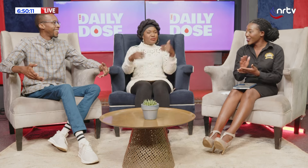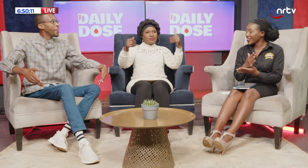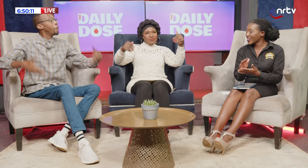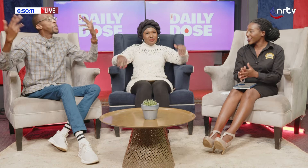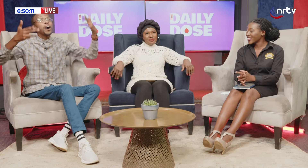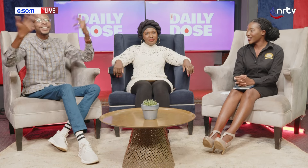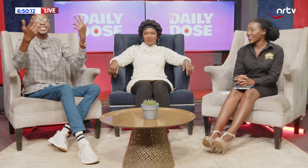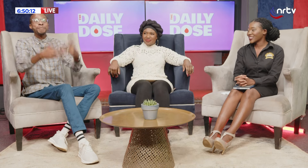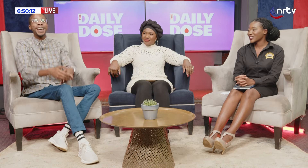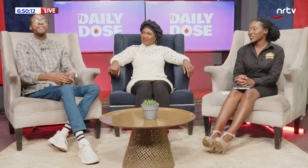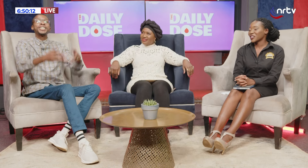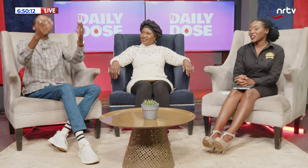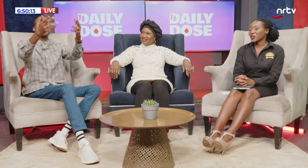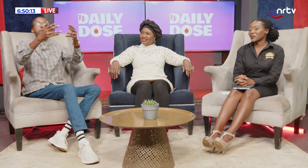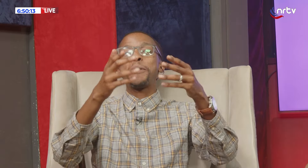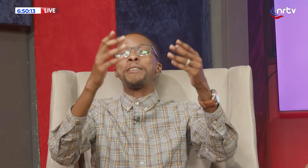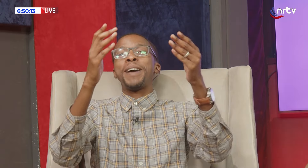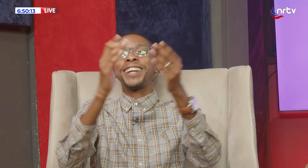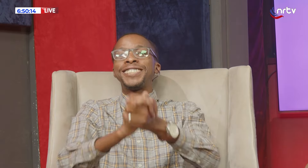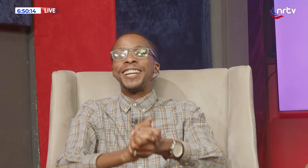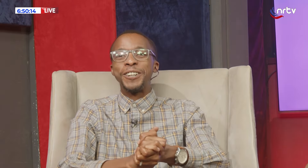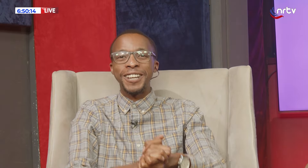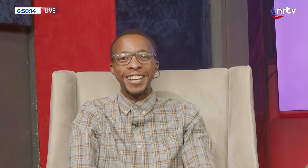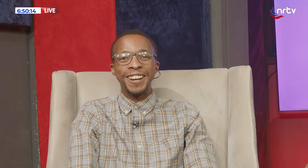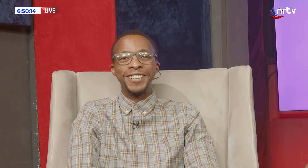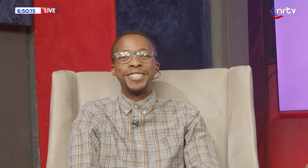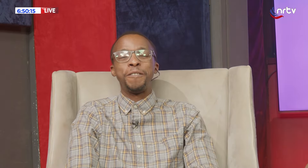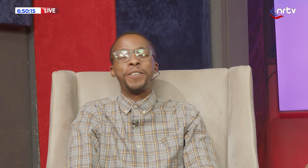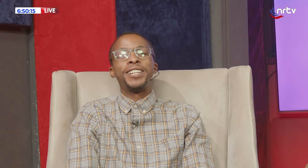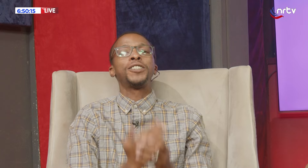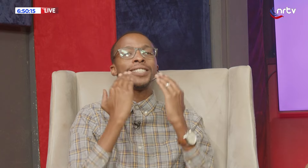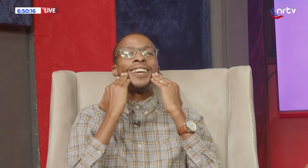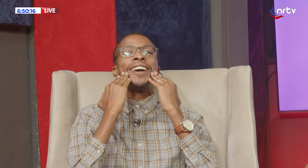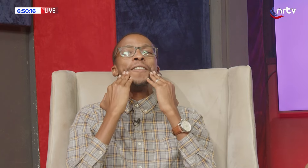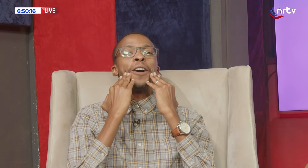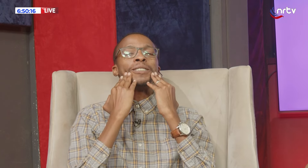We got this, man. We'll take a quick break. We'll be right back. It is Daily Dose on NRTV. Trissy from